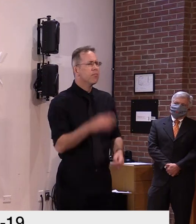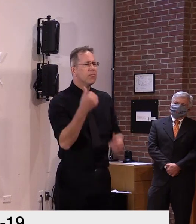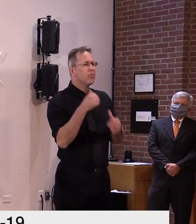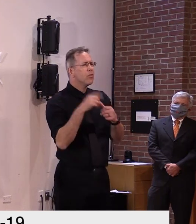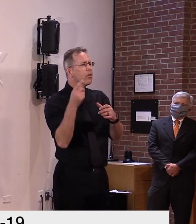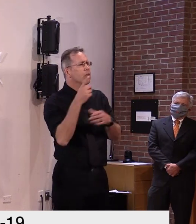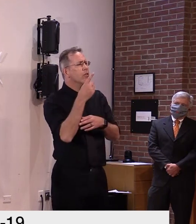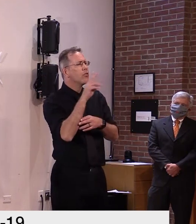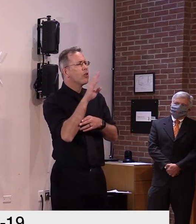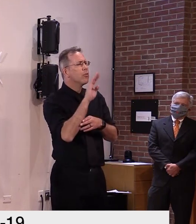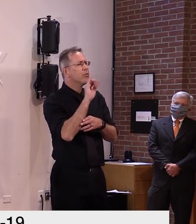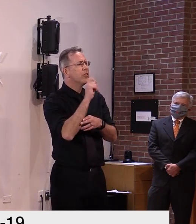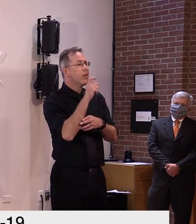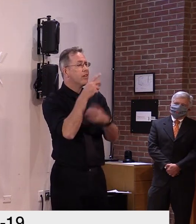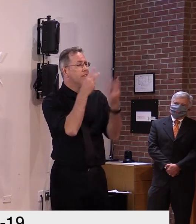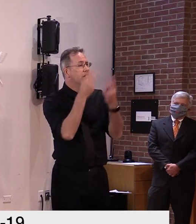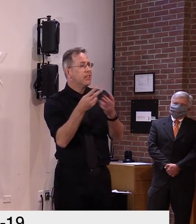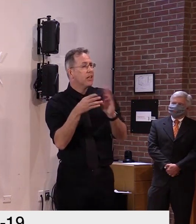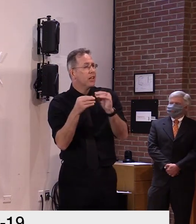So